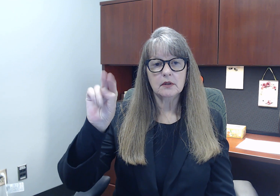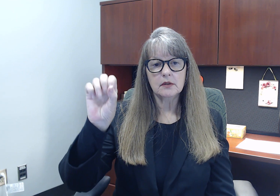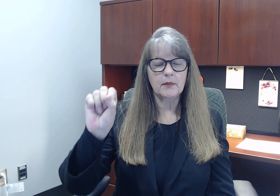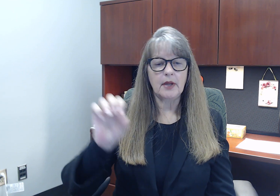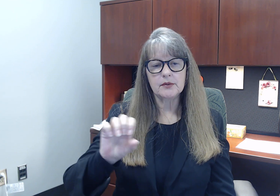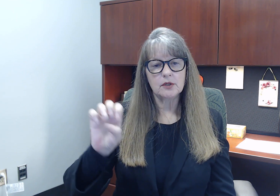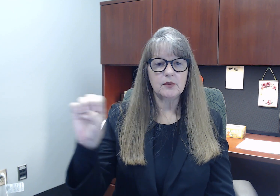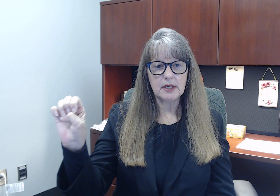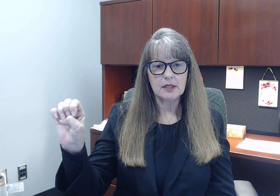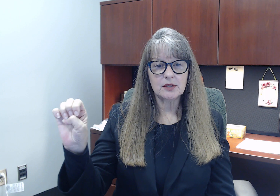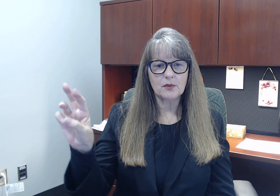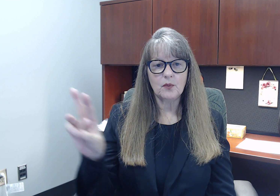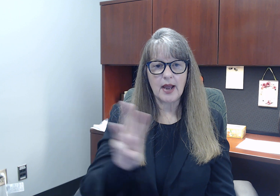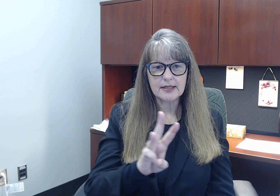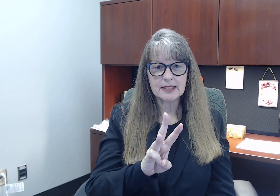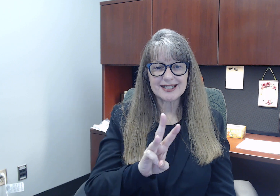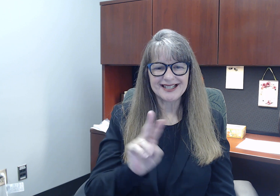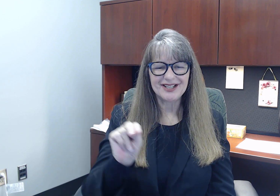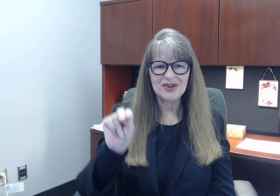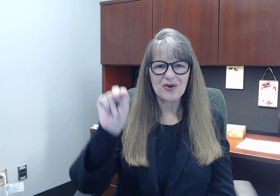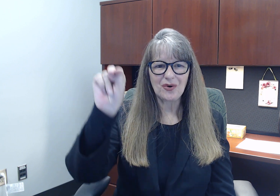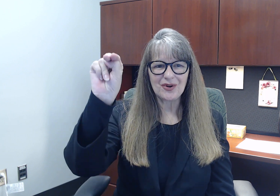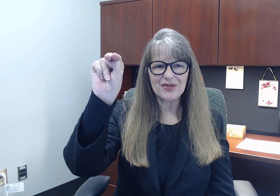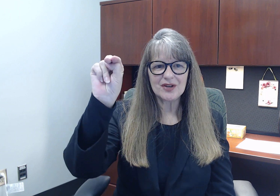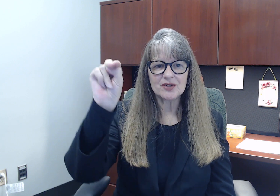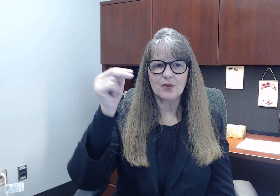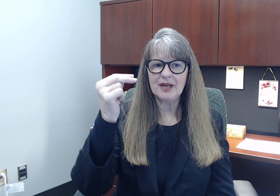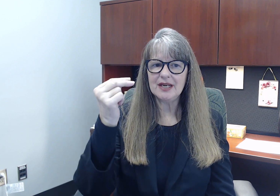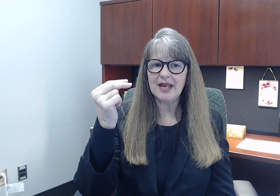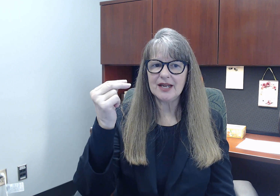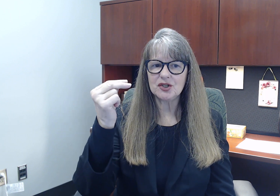Well, I was going to do east, west, north. So N hand shape,